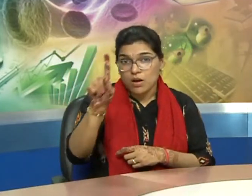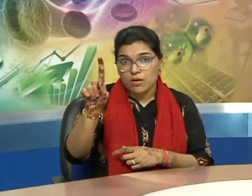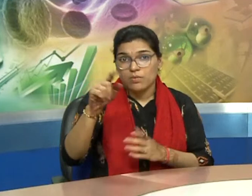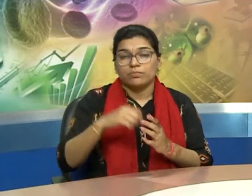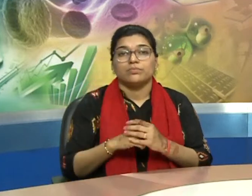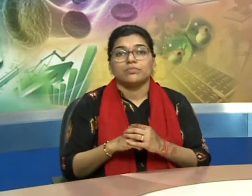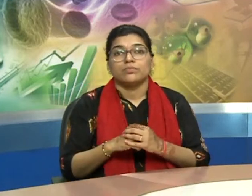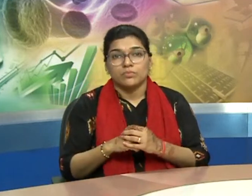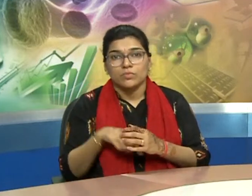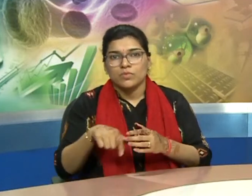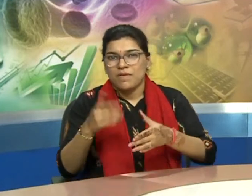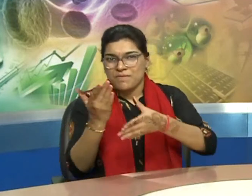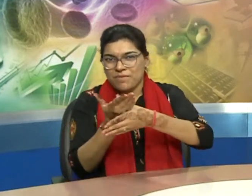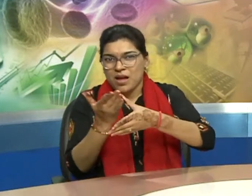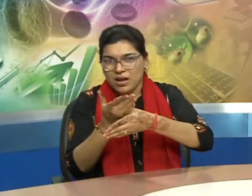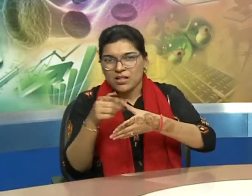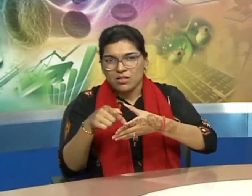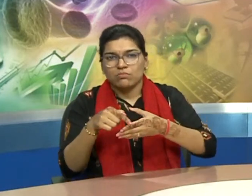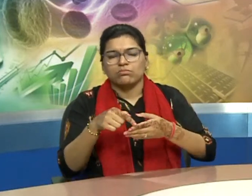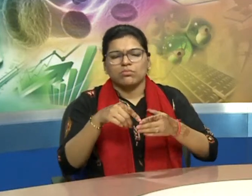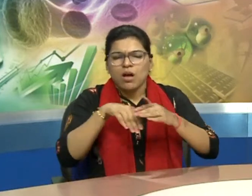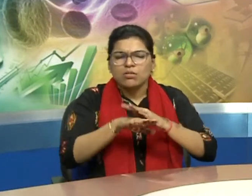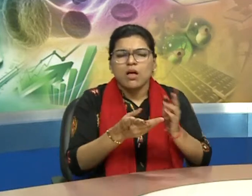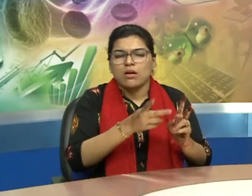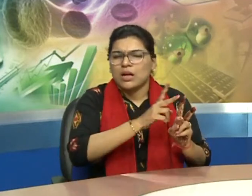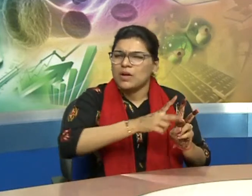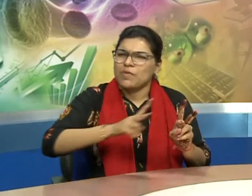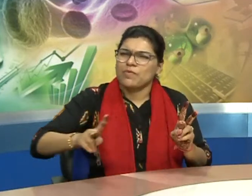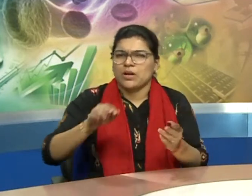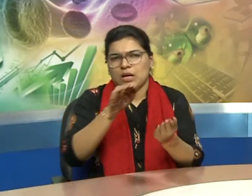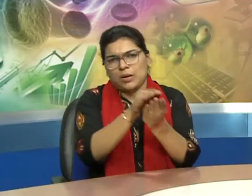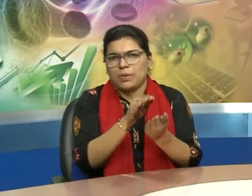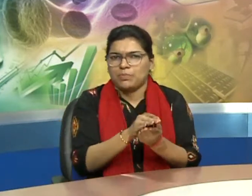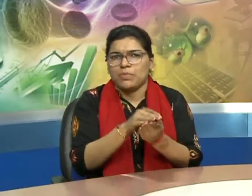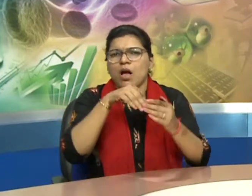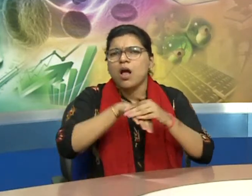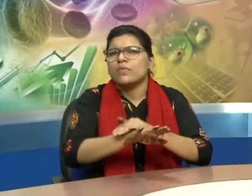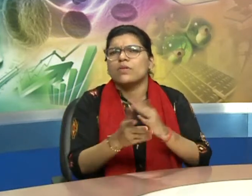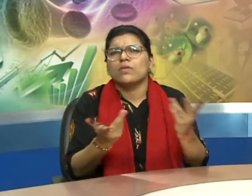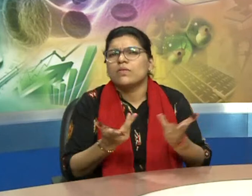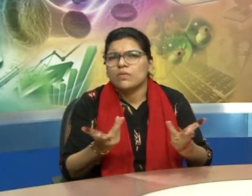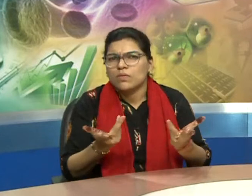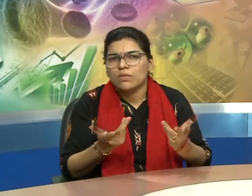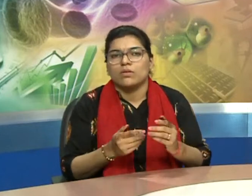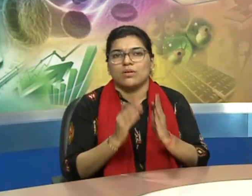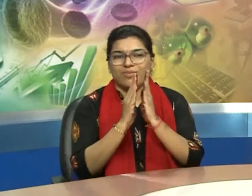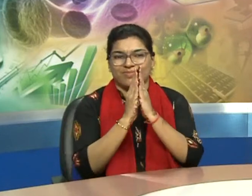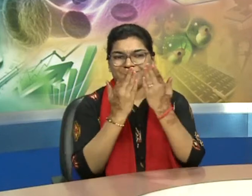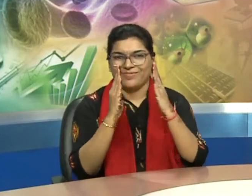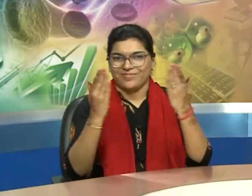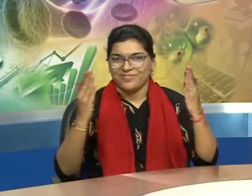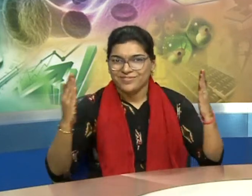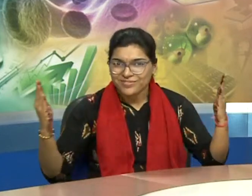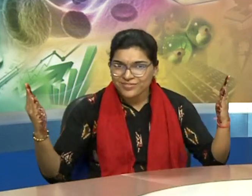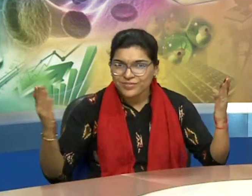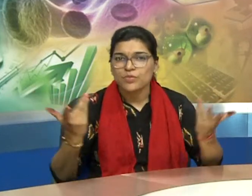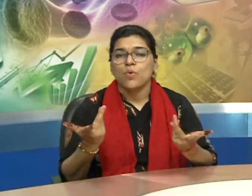then 10th objective of the services is 10th services area